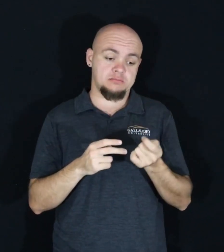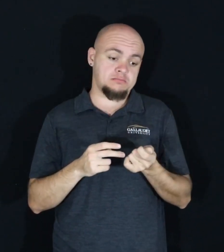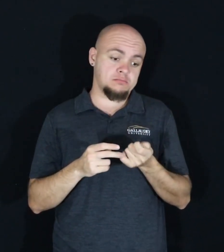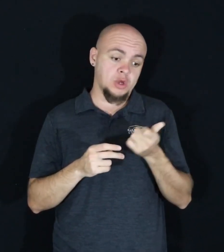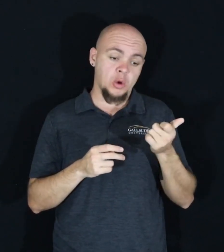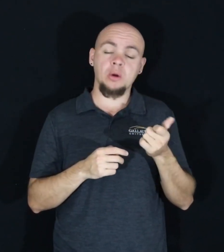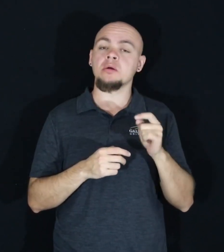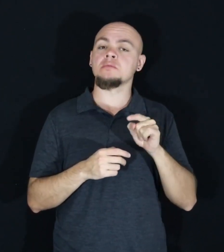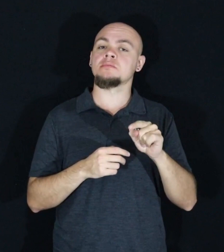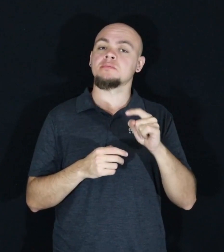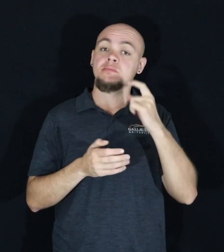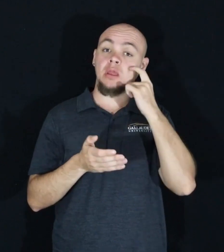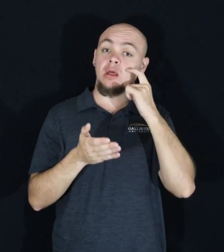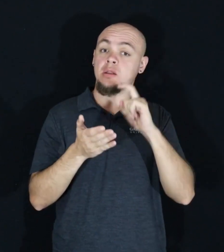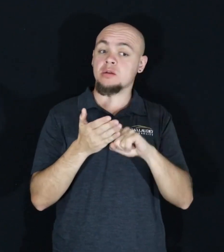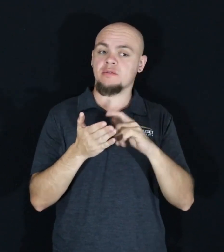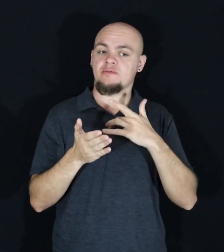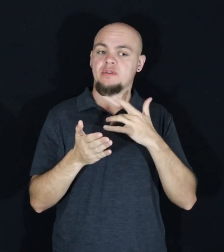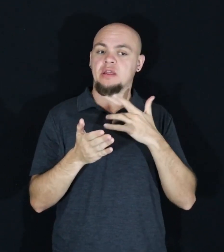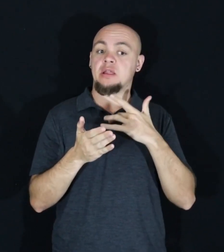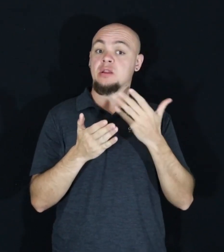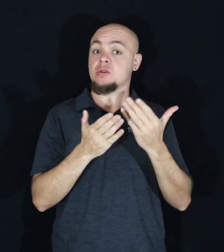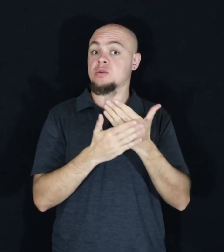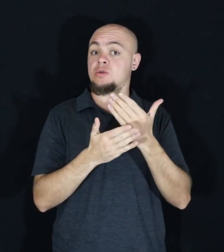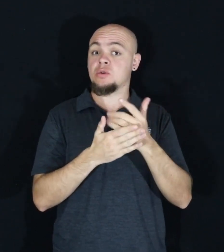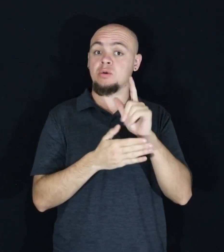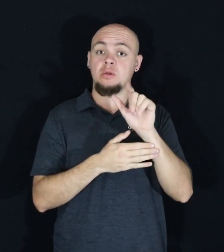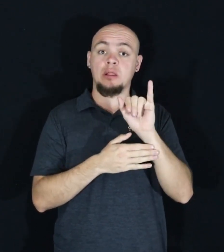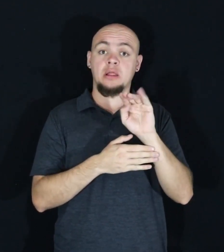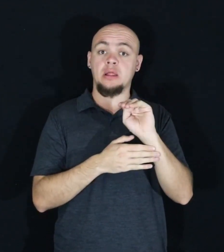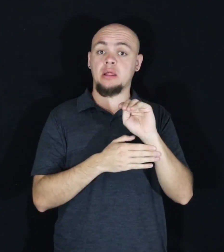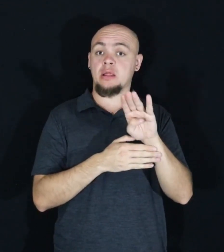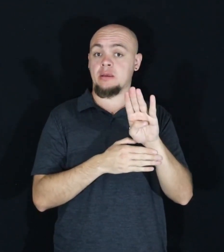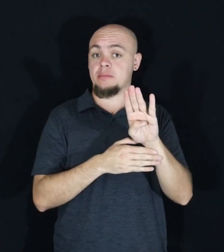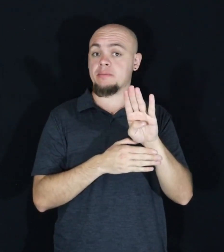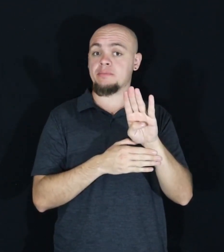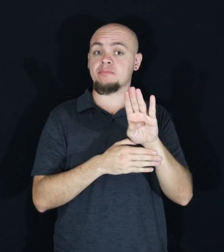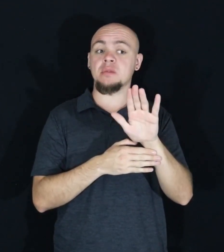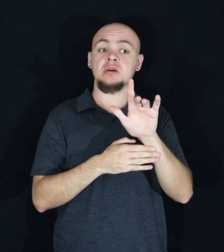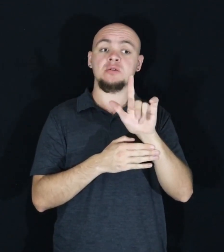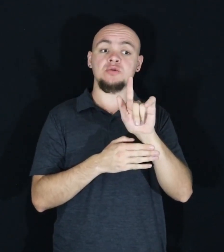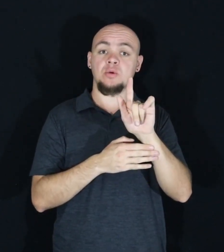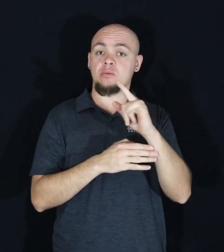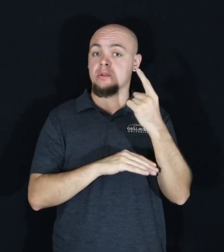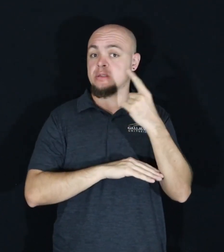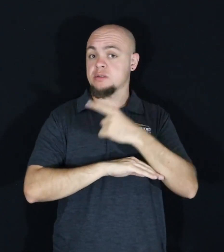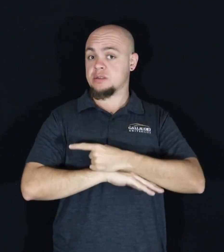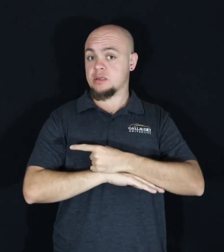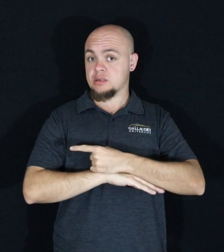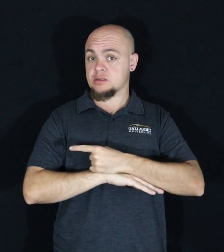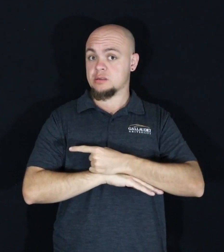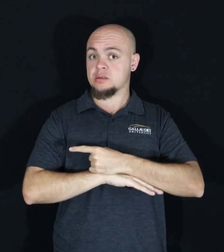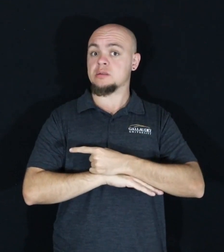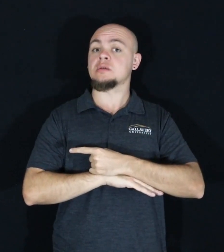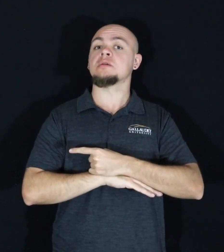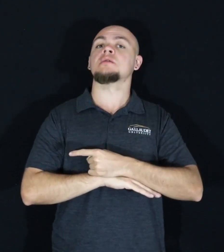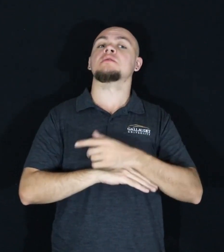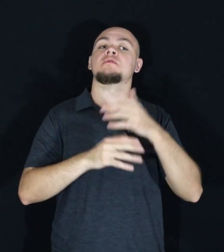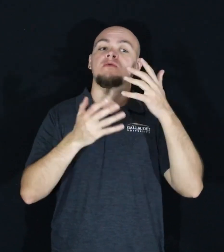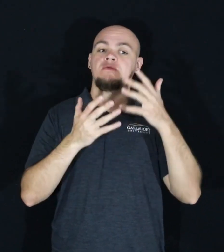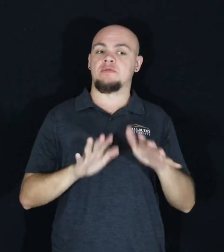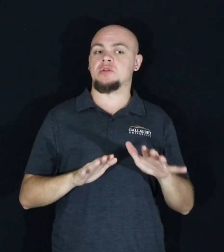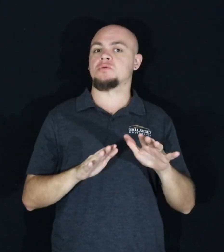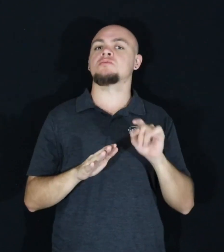would acknowledge the feeling of their new limb for exactly 21 days before starting to